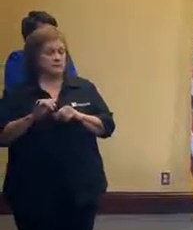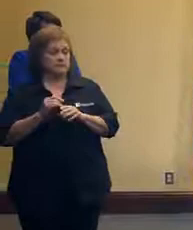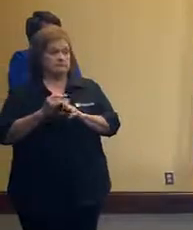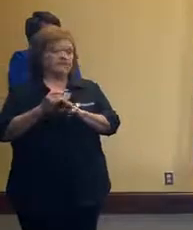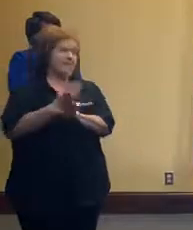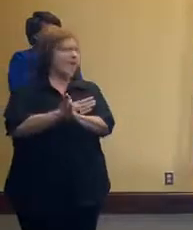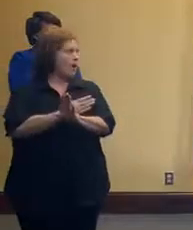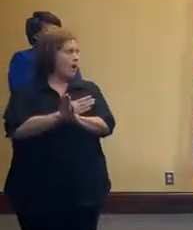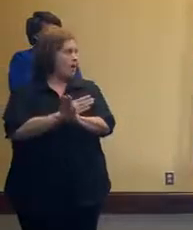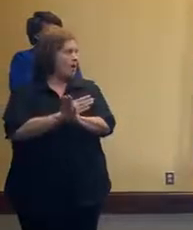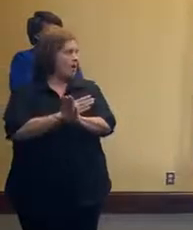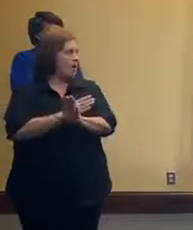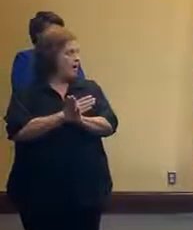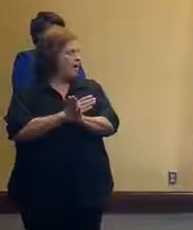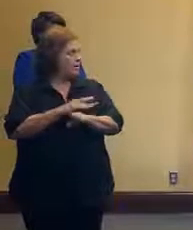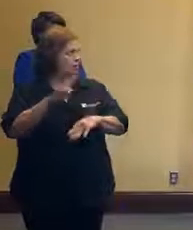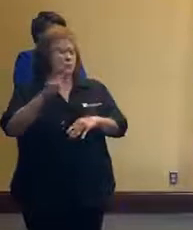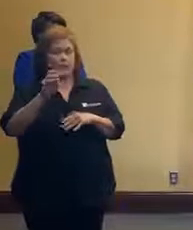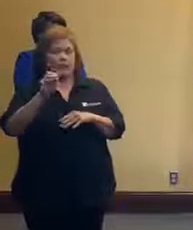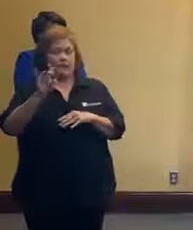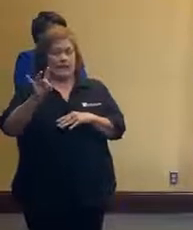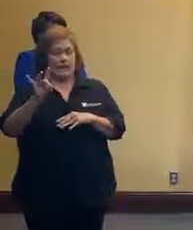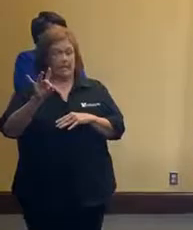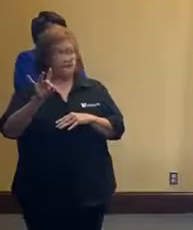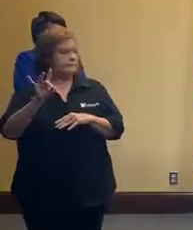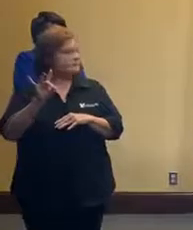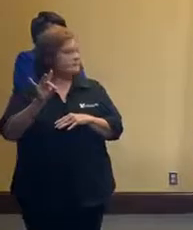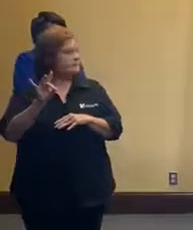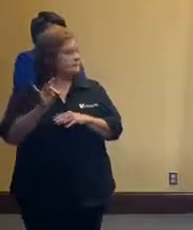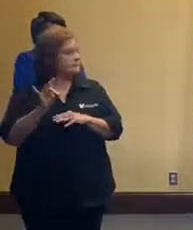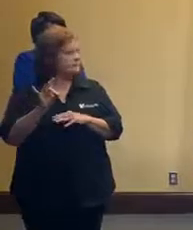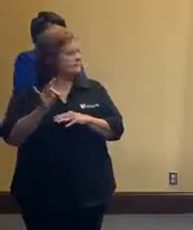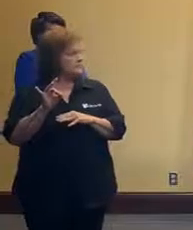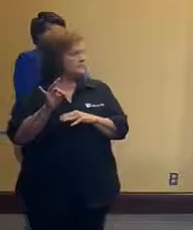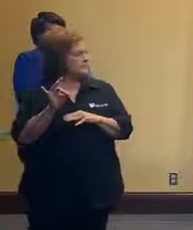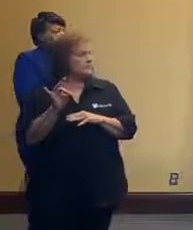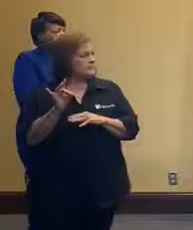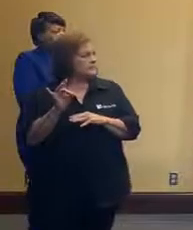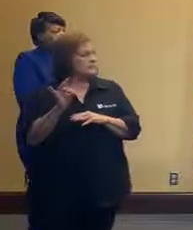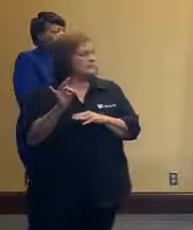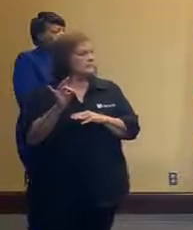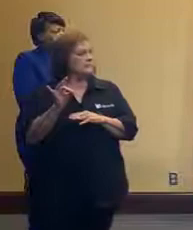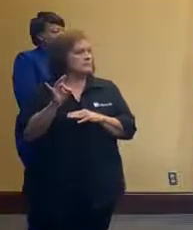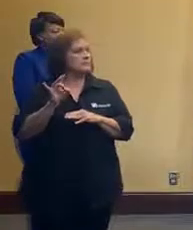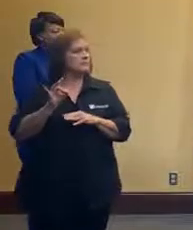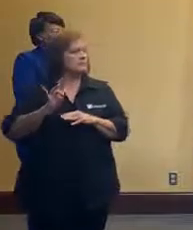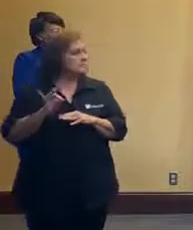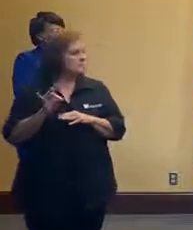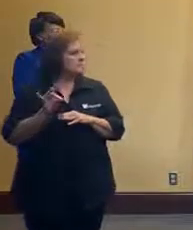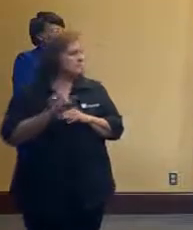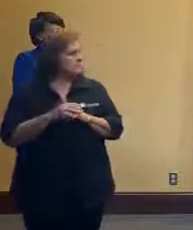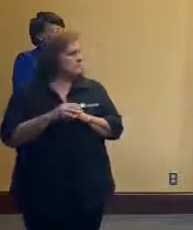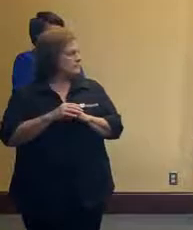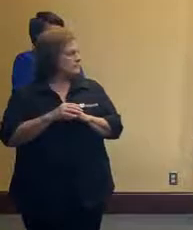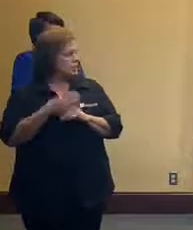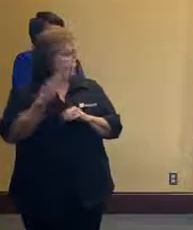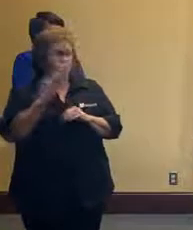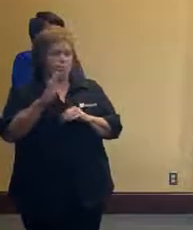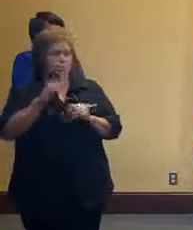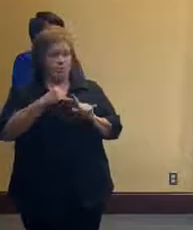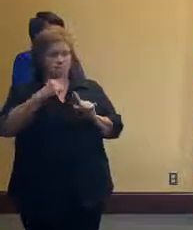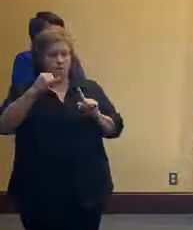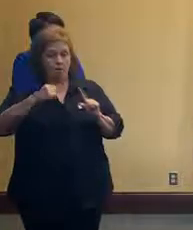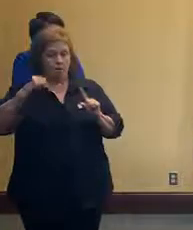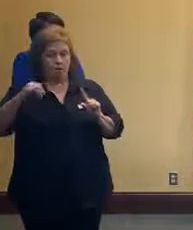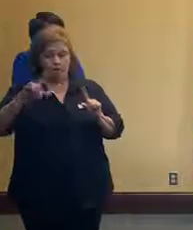Recession. This is in 2008. The kind of frere blue line on the bottom